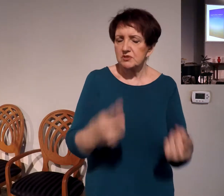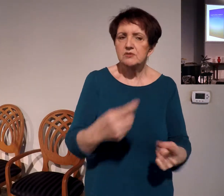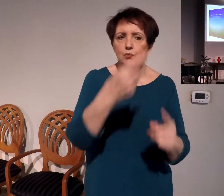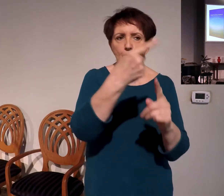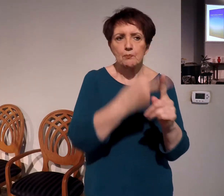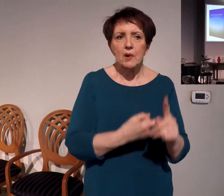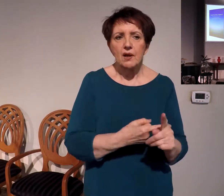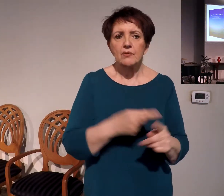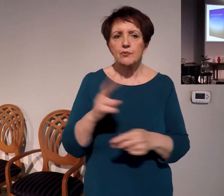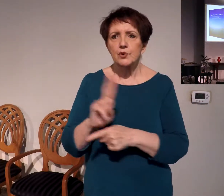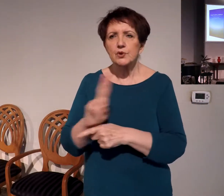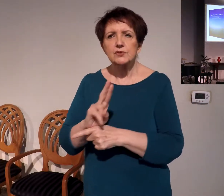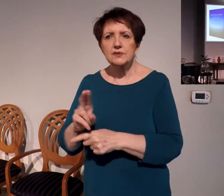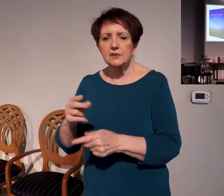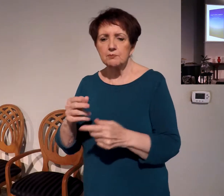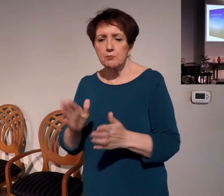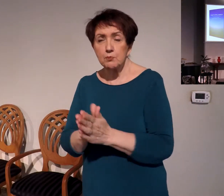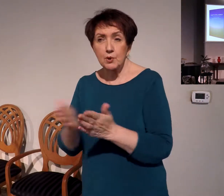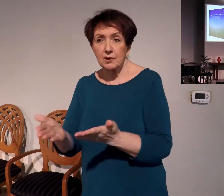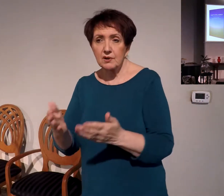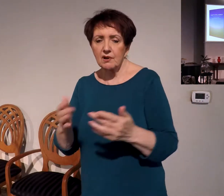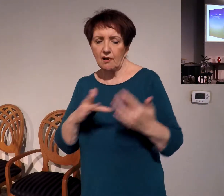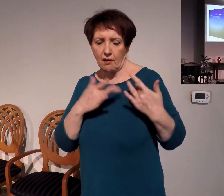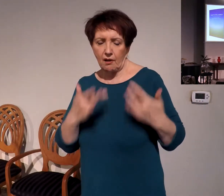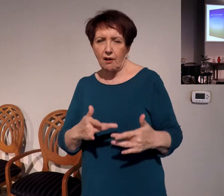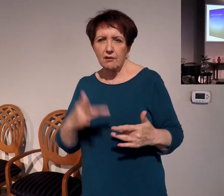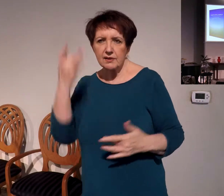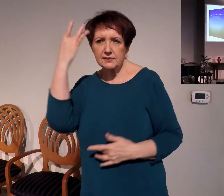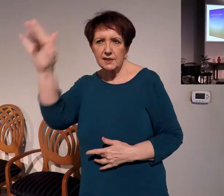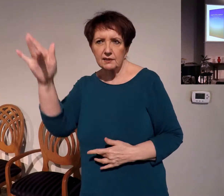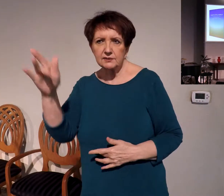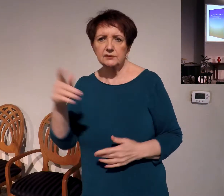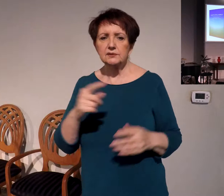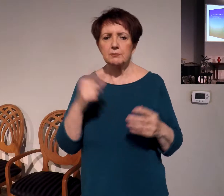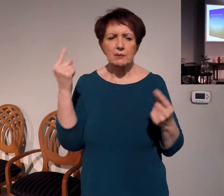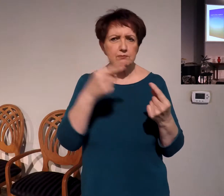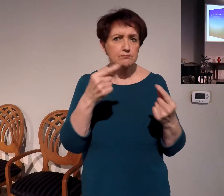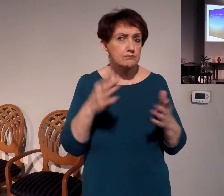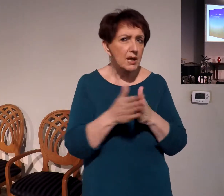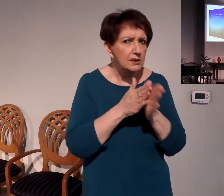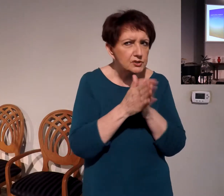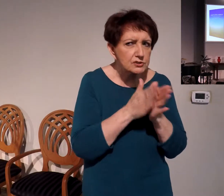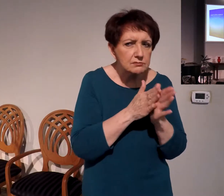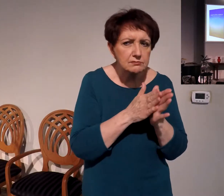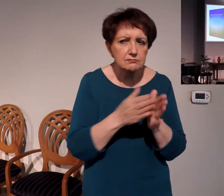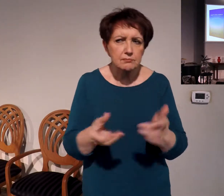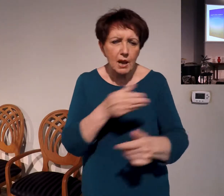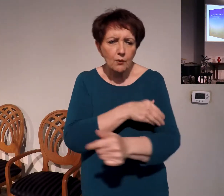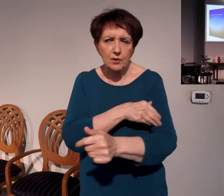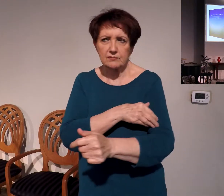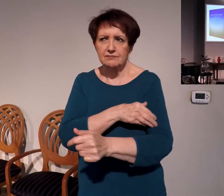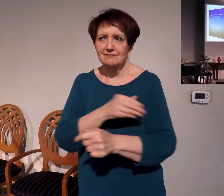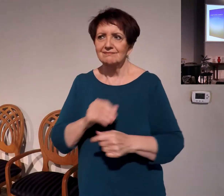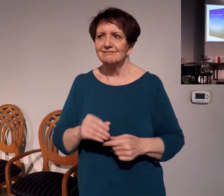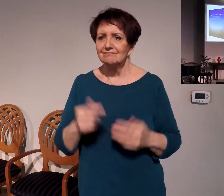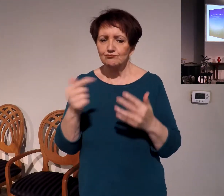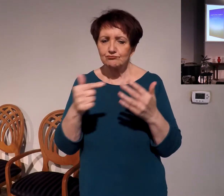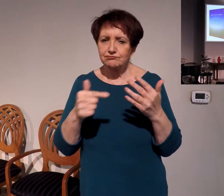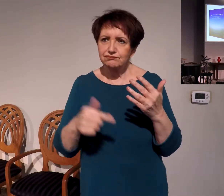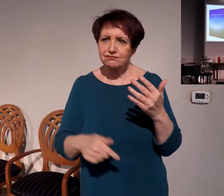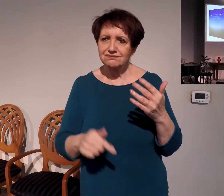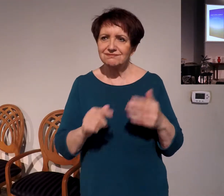Heart Intelligence, and it's all about passion and power and all of those kinds of things.